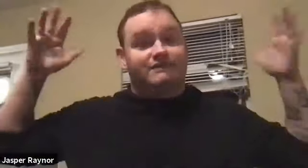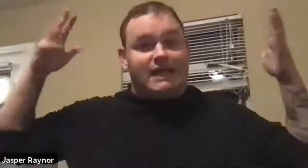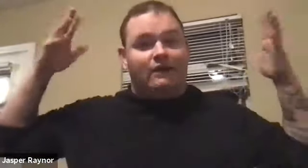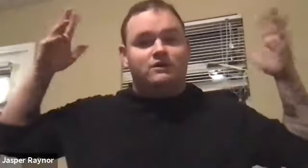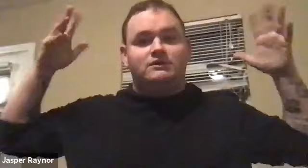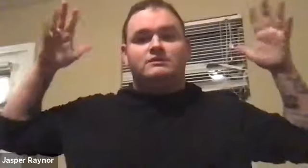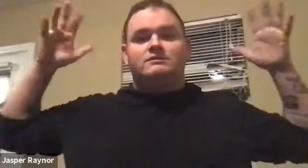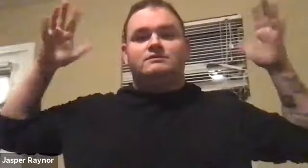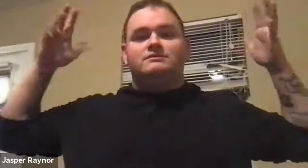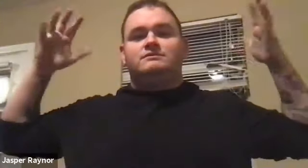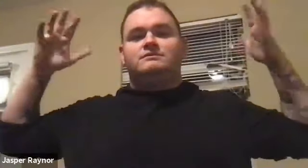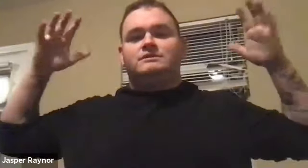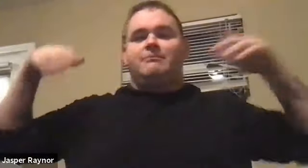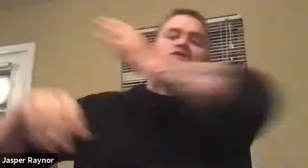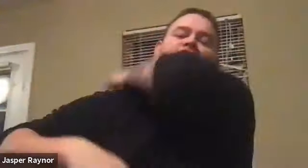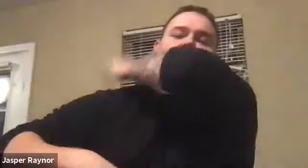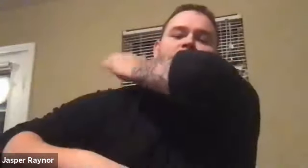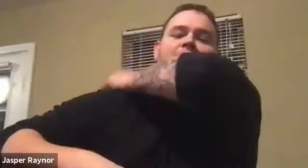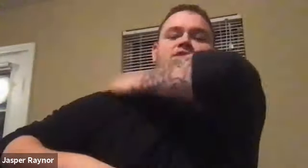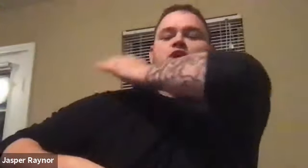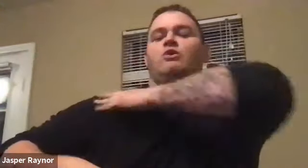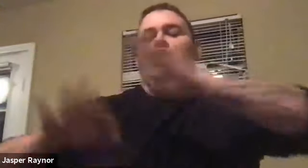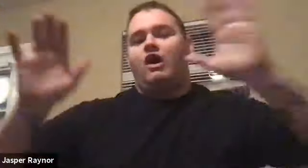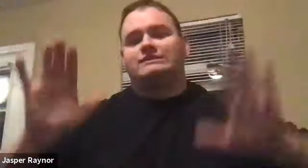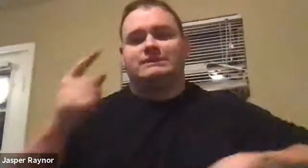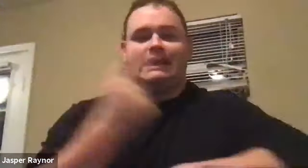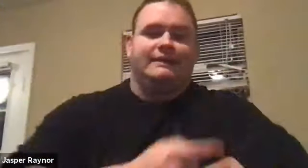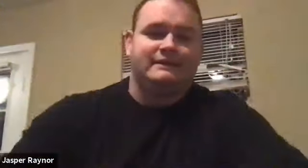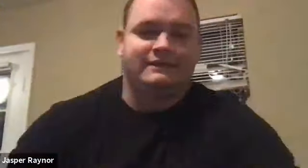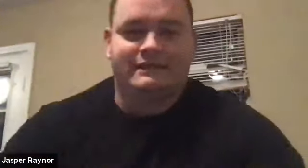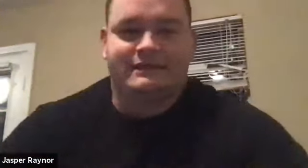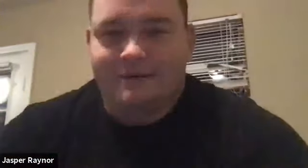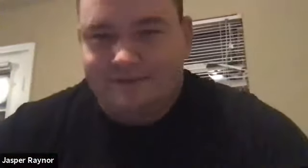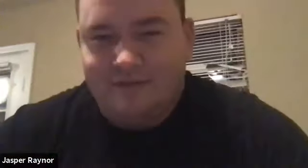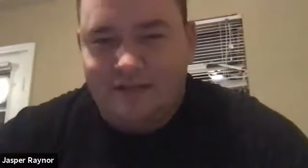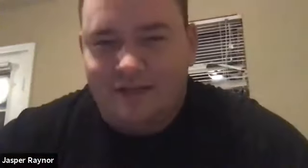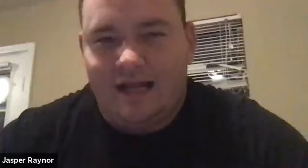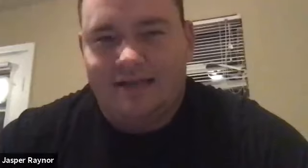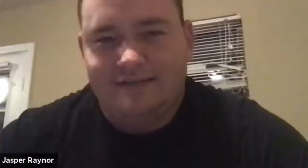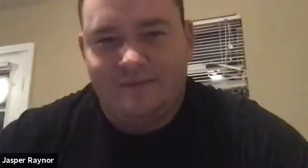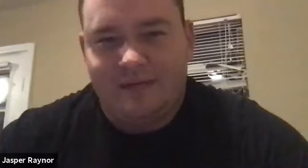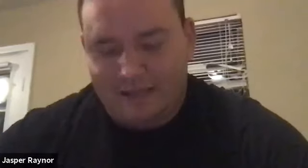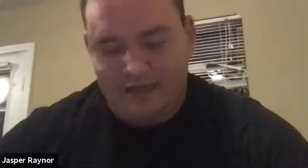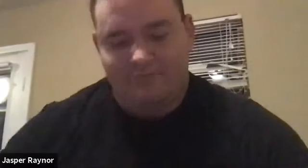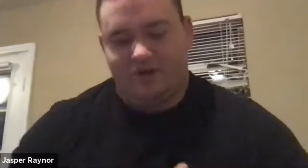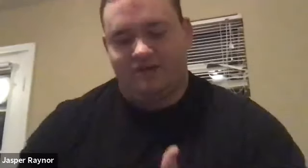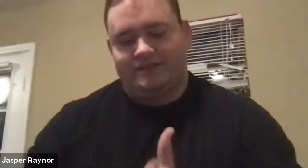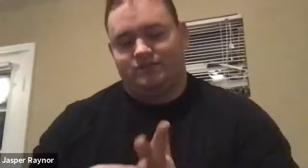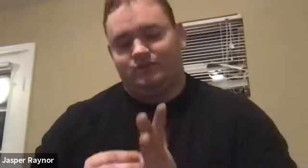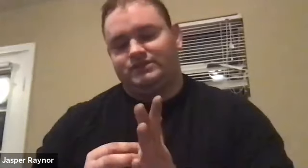stop. And pat yourself on the back. Y'all were awesome today. That was a really good class. Everybody made a lot of progress. So great